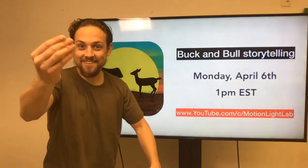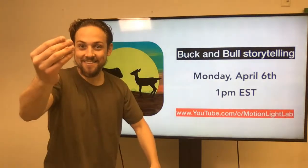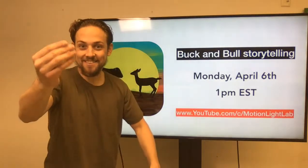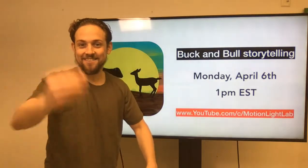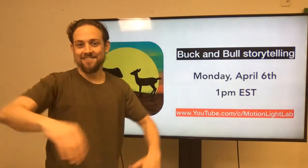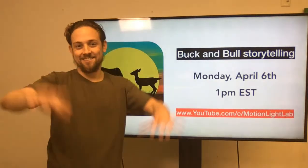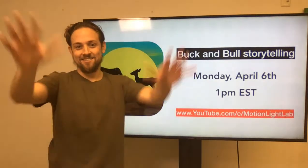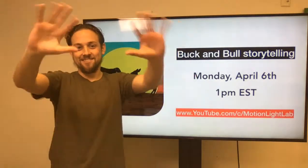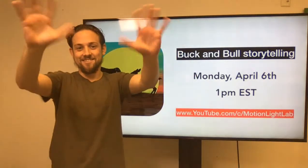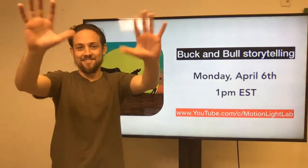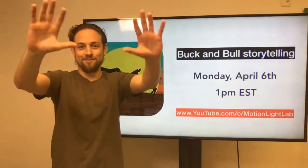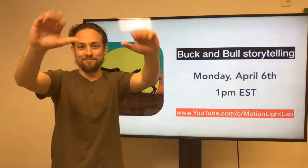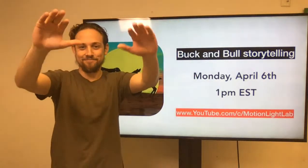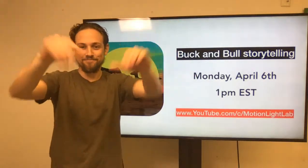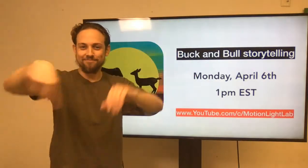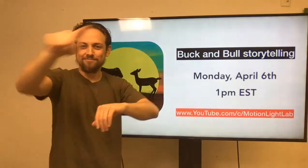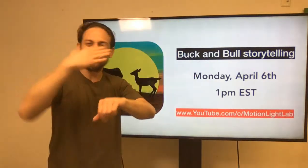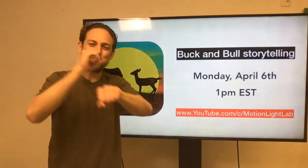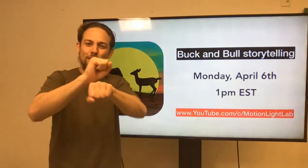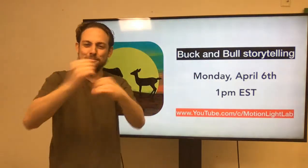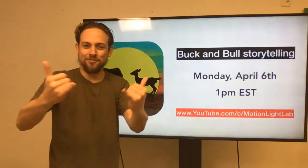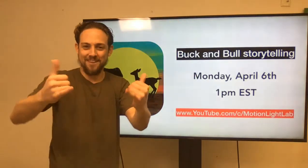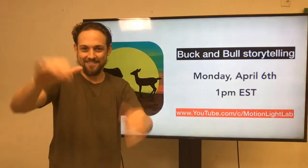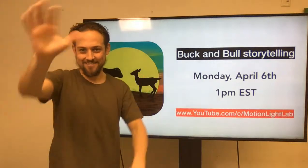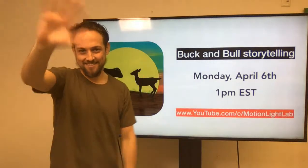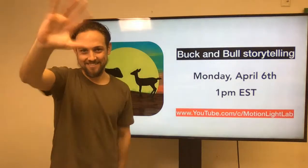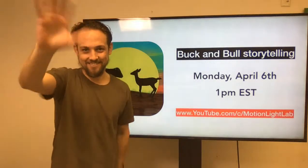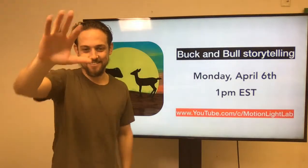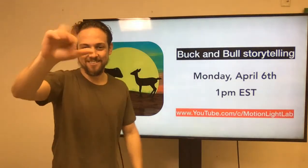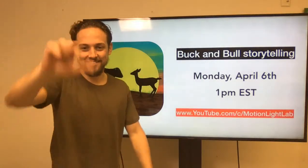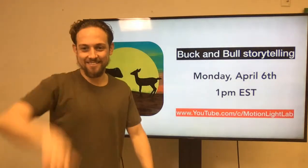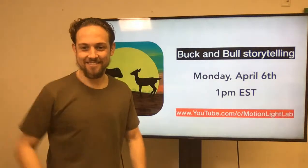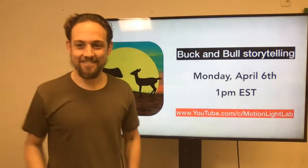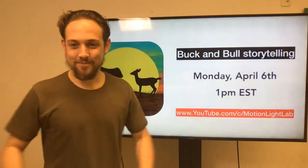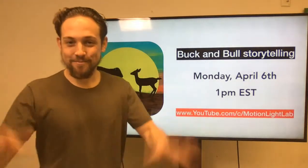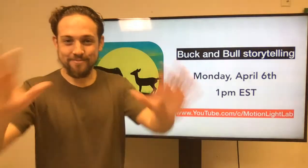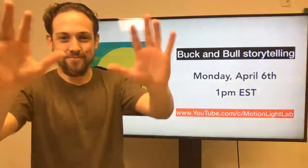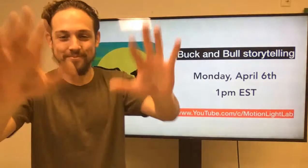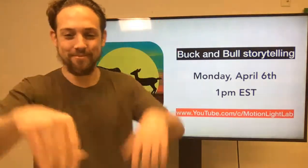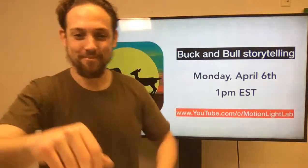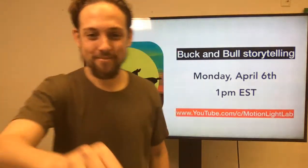you all next Monday. Bye-bye for now. You did a great job today.